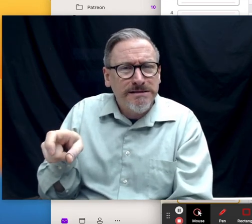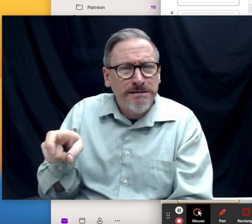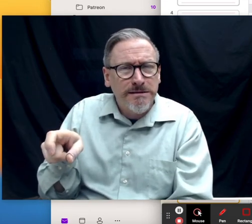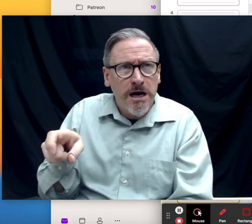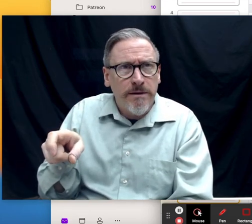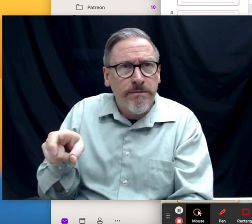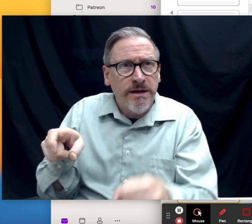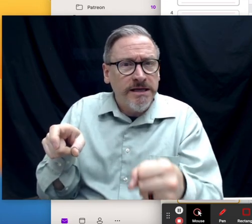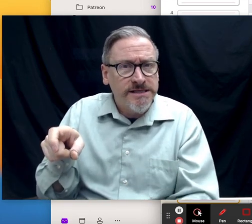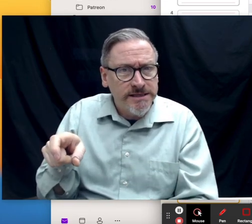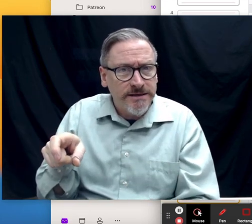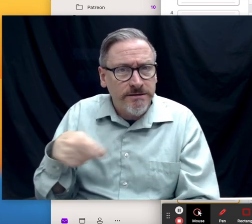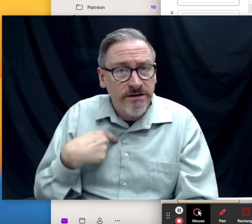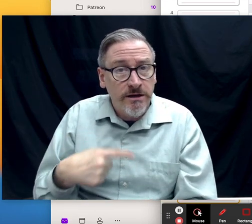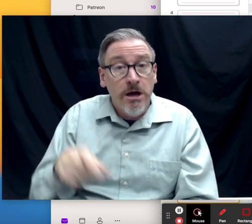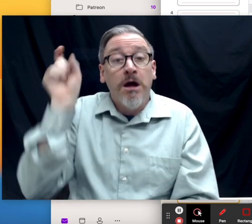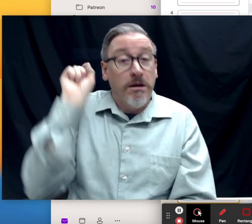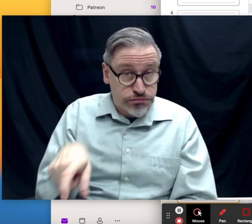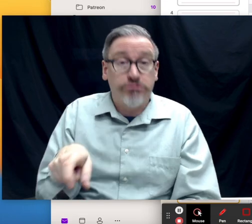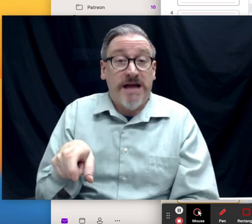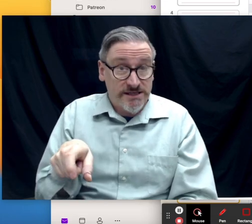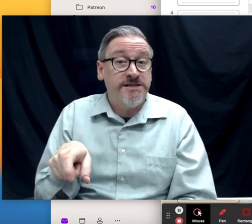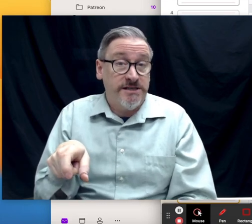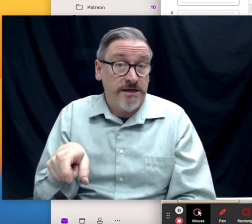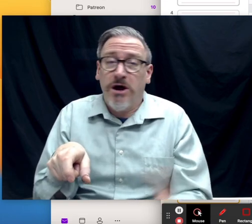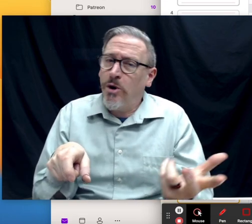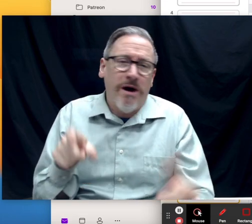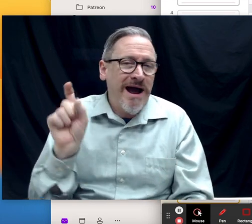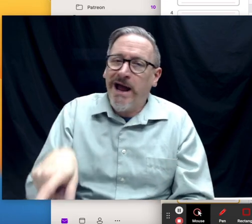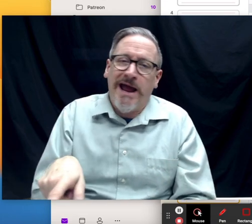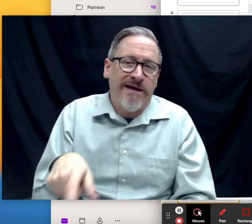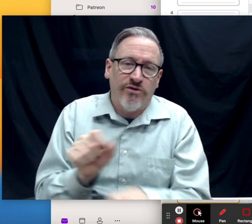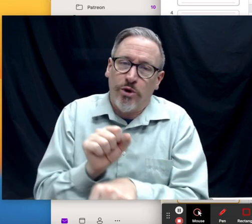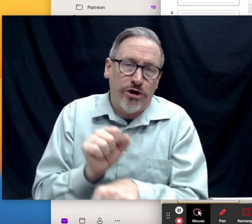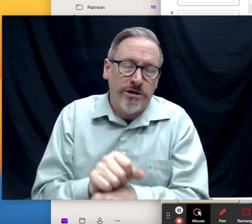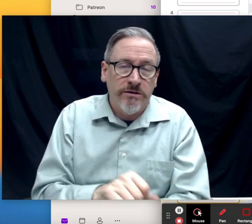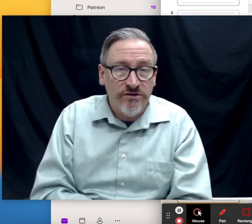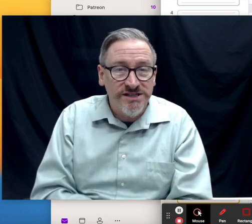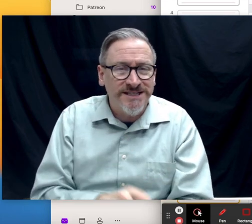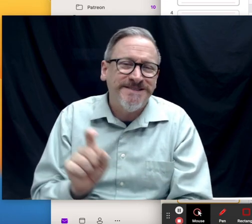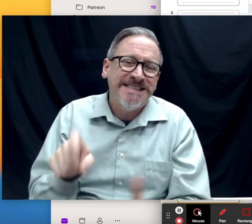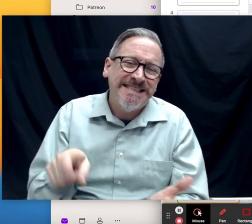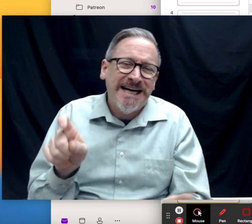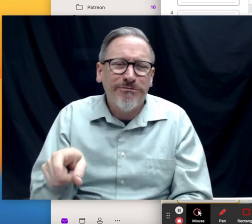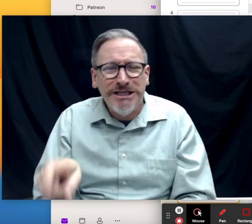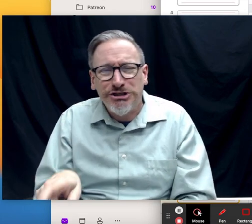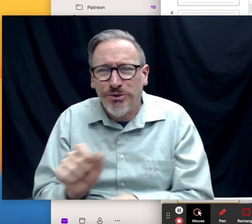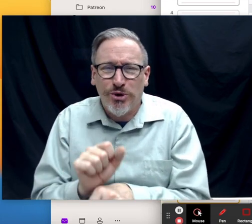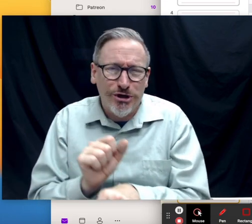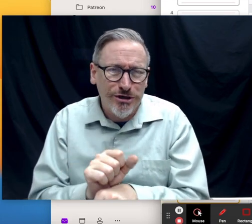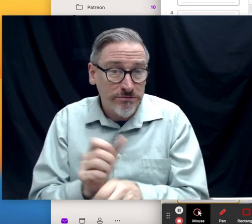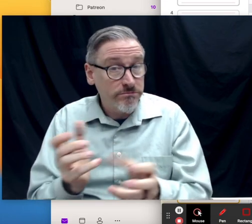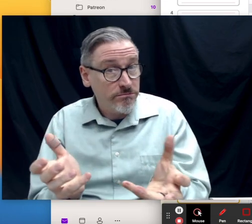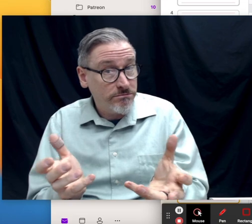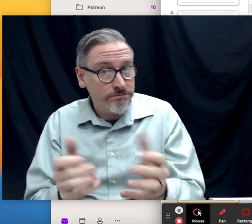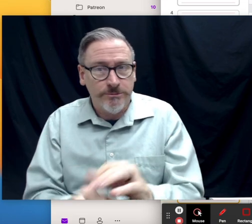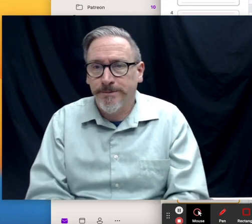less insistent. That's insistent. Oh, I have to work versus I really should